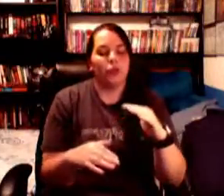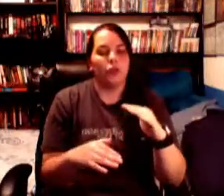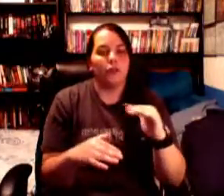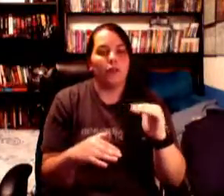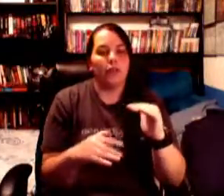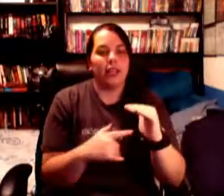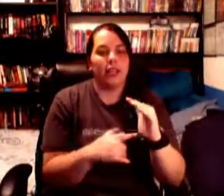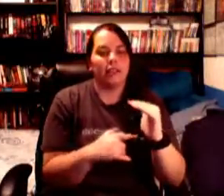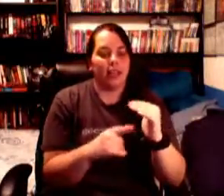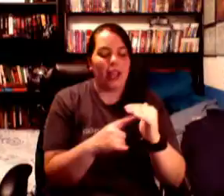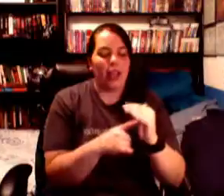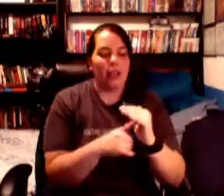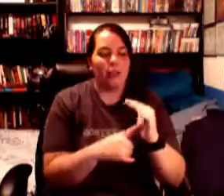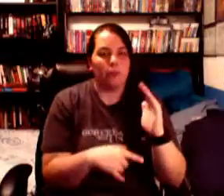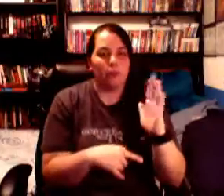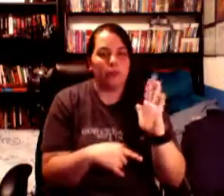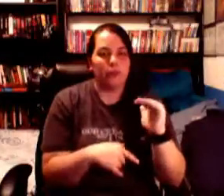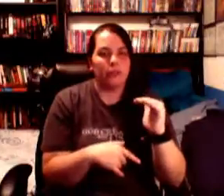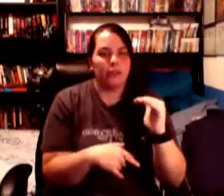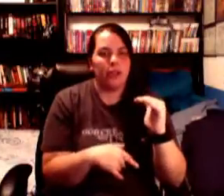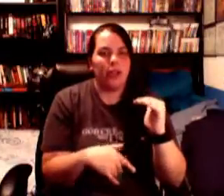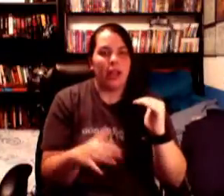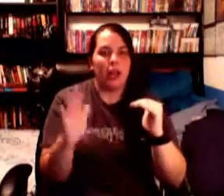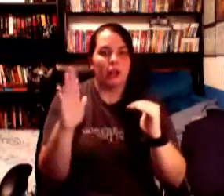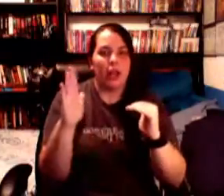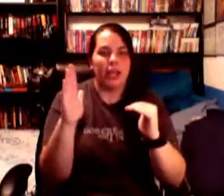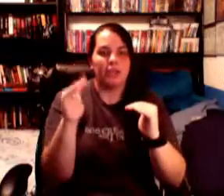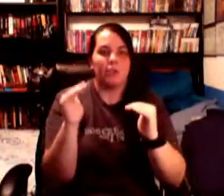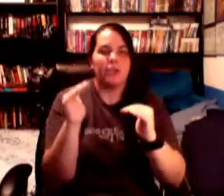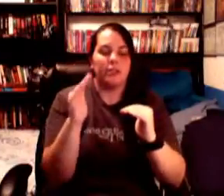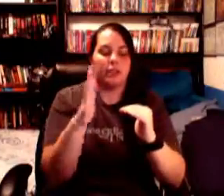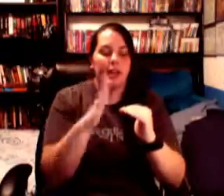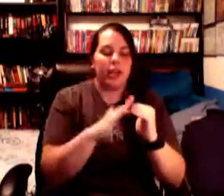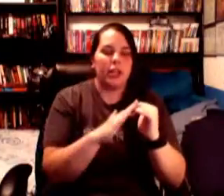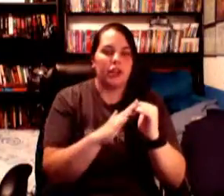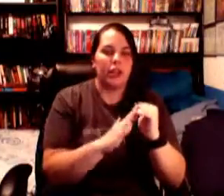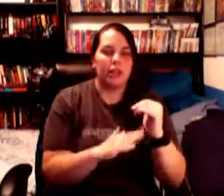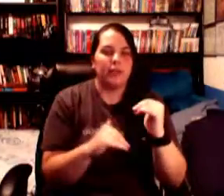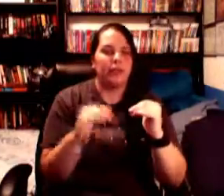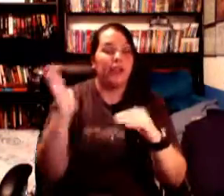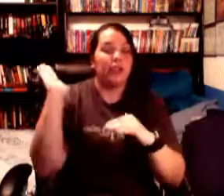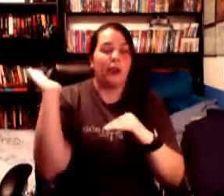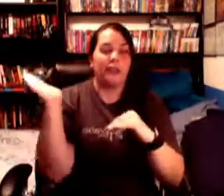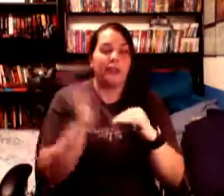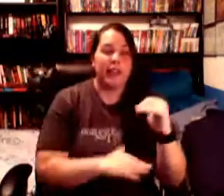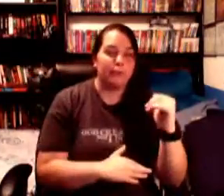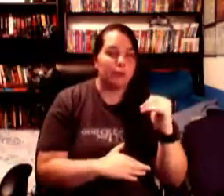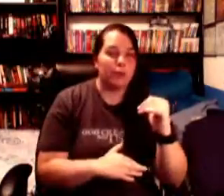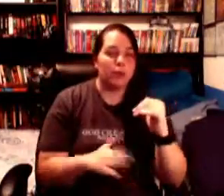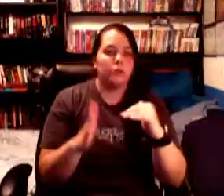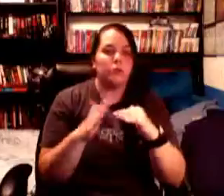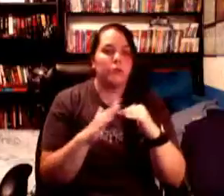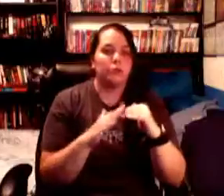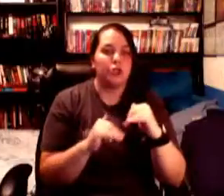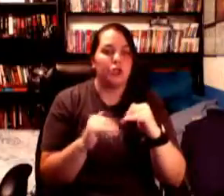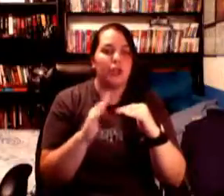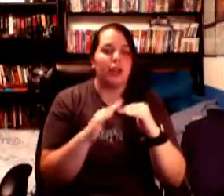your left hand is like bent and your right hand is bent, and you're going to come down. You don't have to slap yourself, but just kind